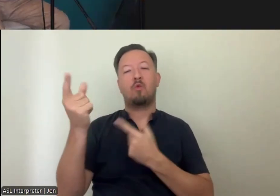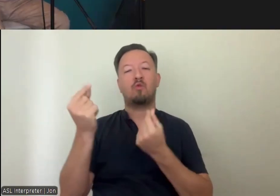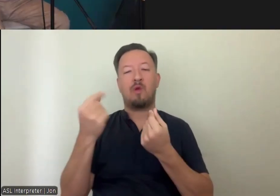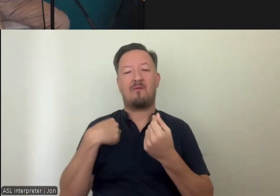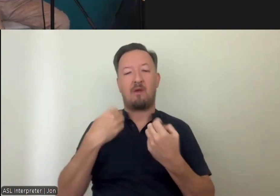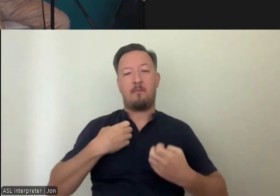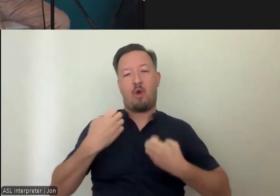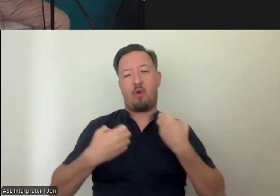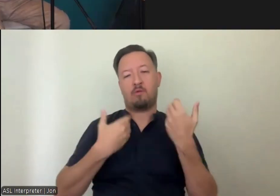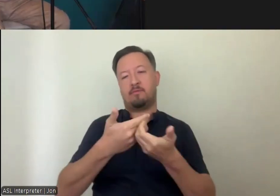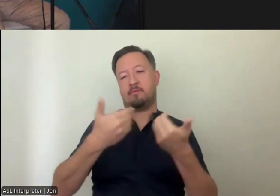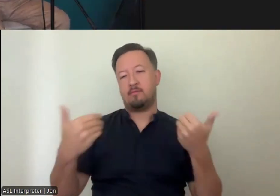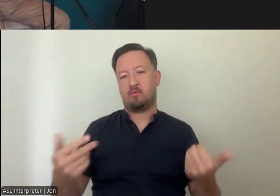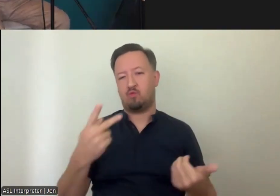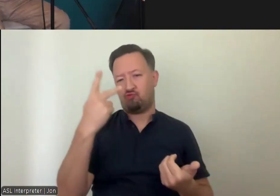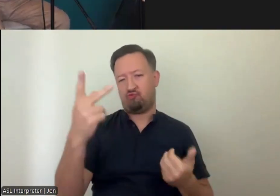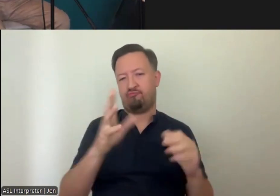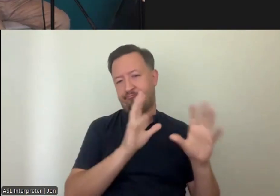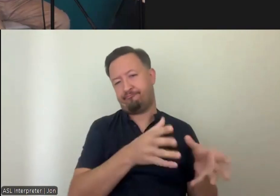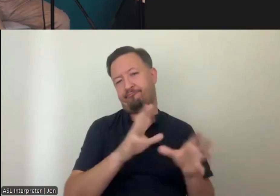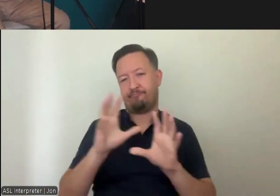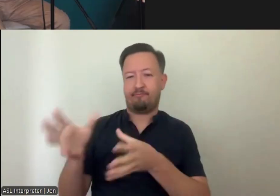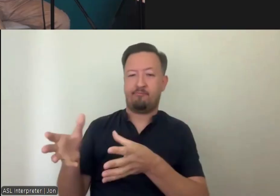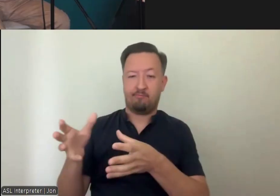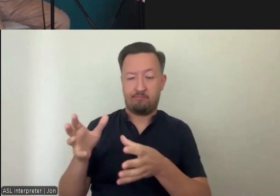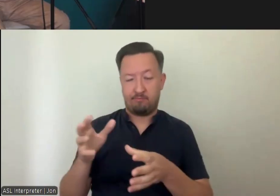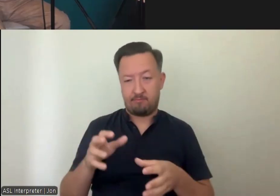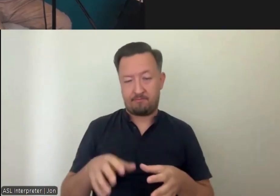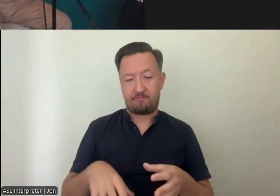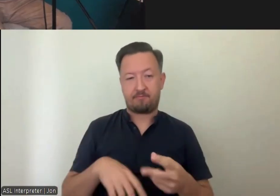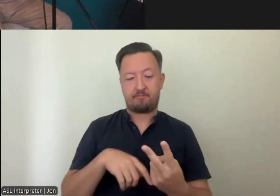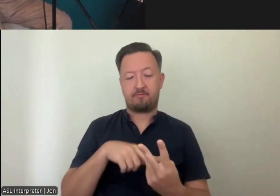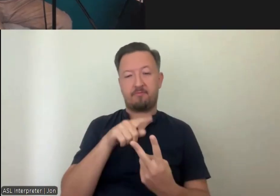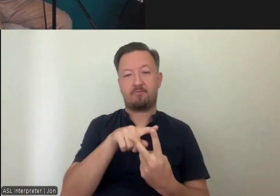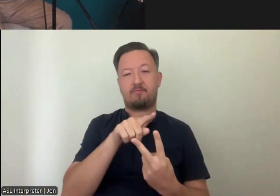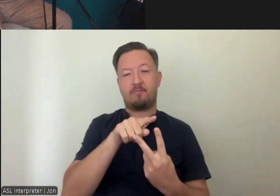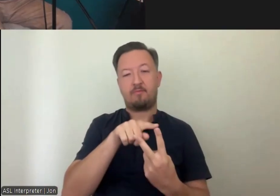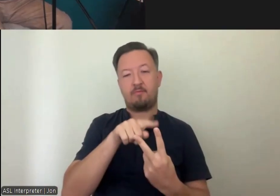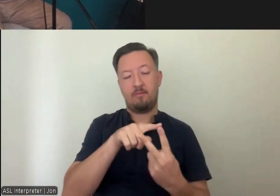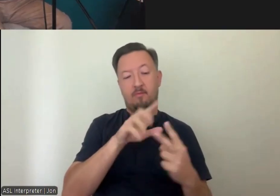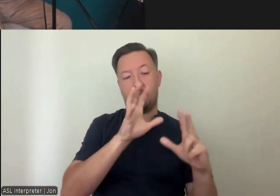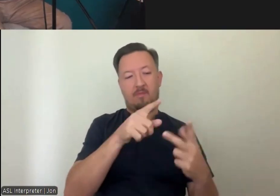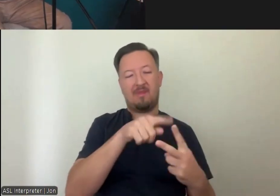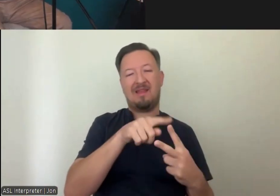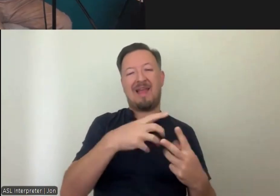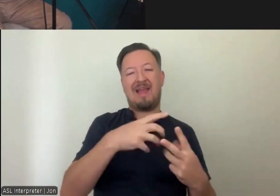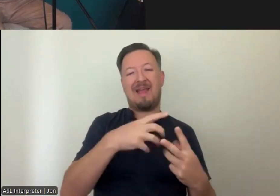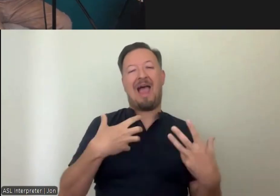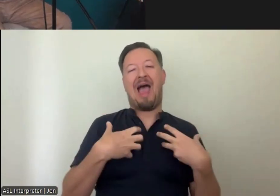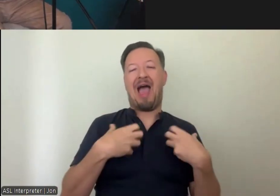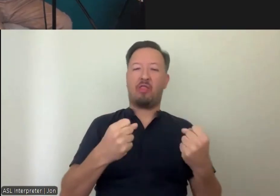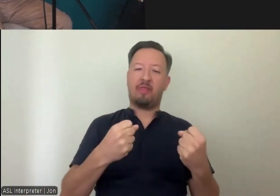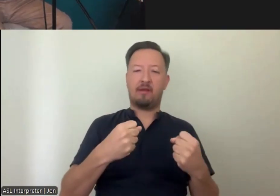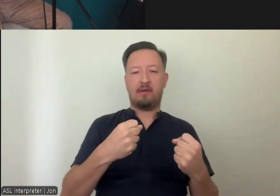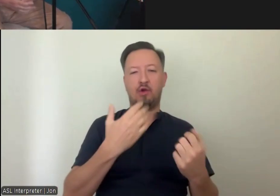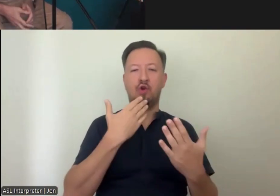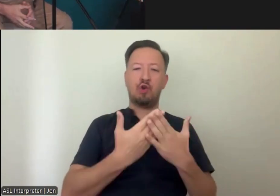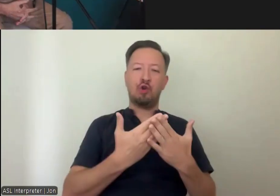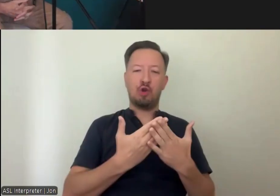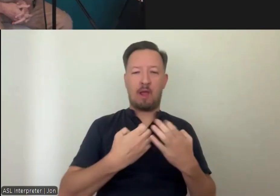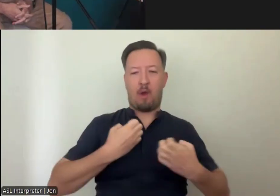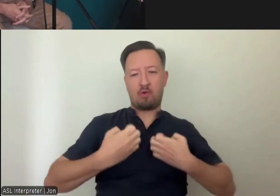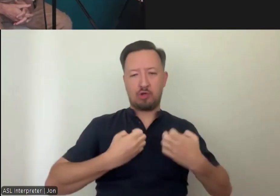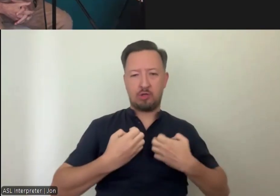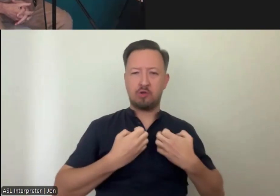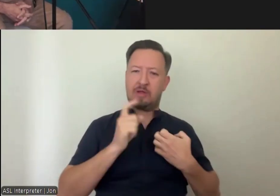categories. One category is what they refer to as the healthy emotions. These are the kinds of things you want to cultivate, and